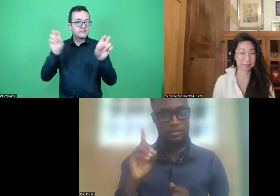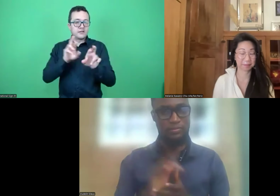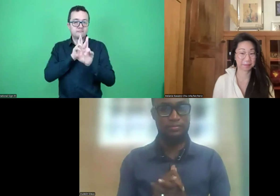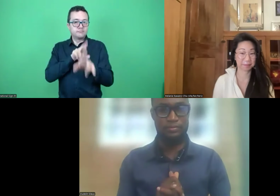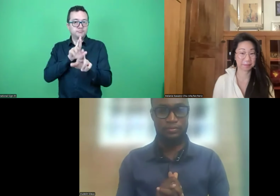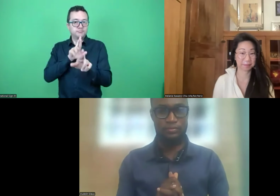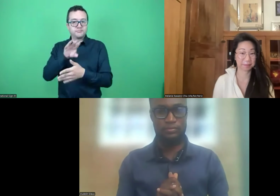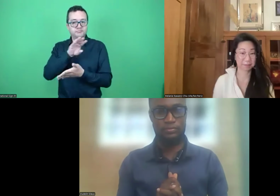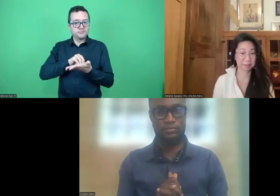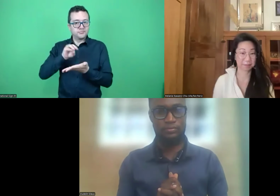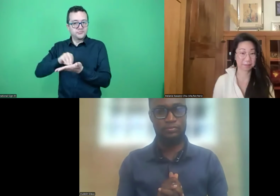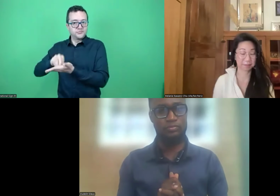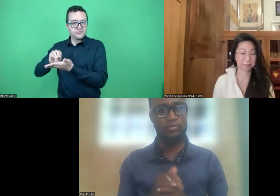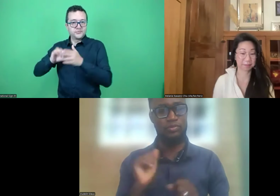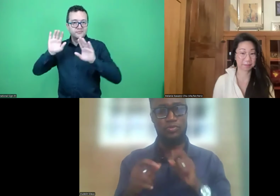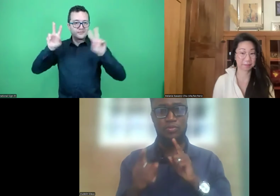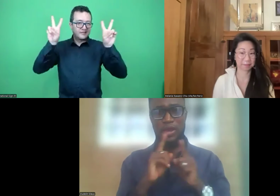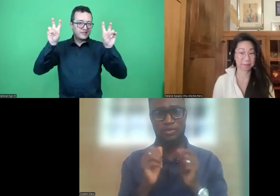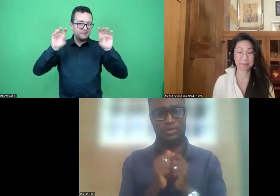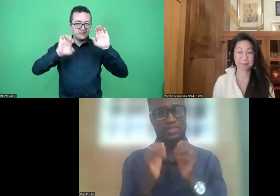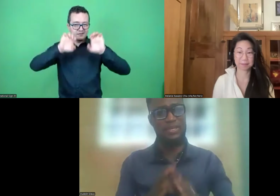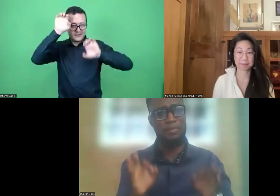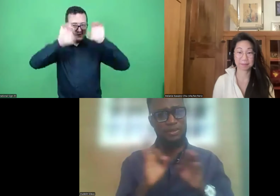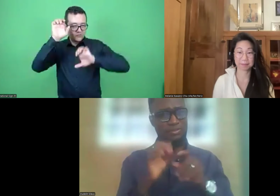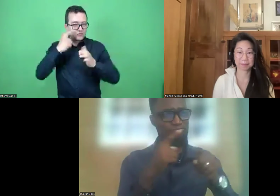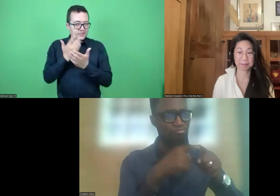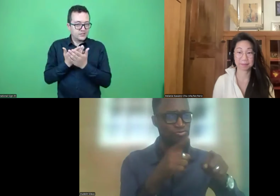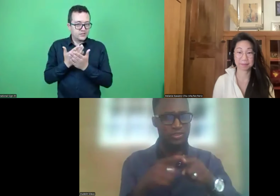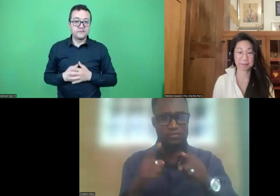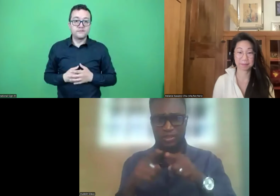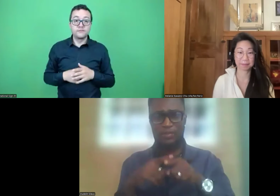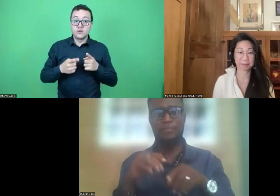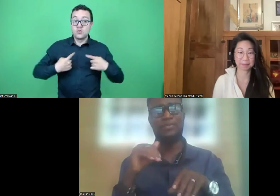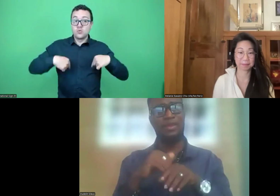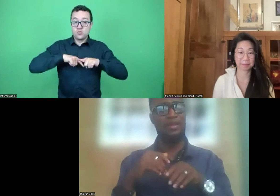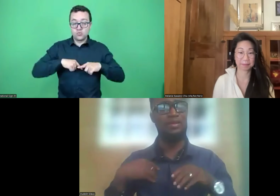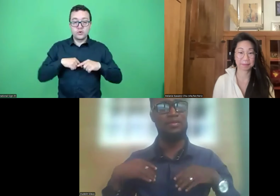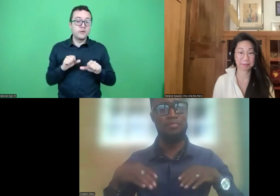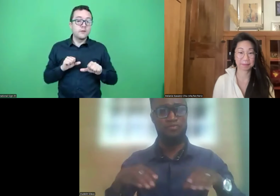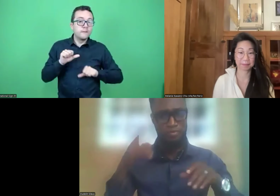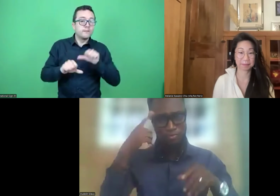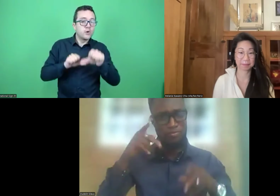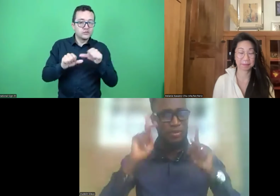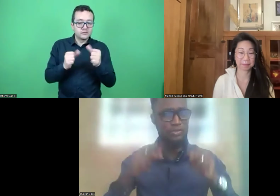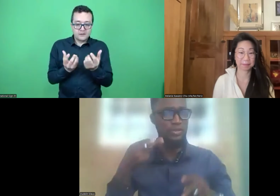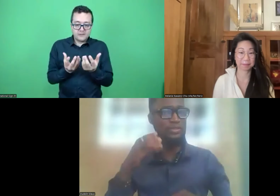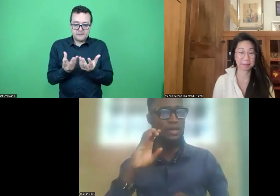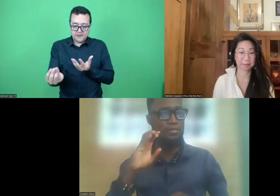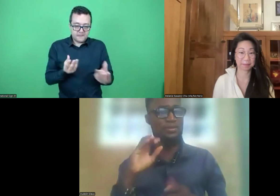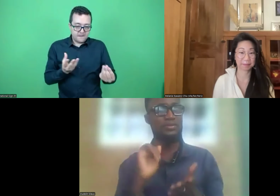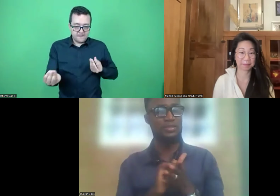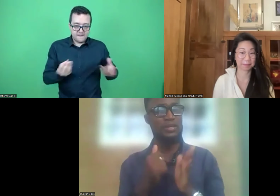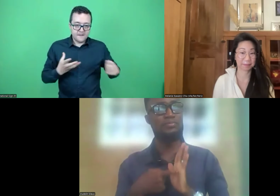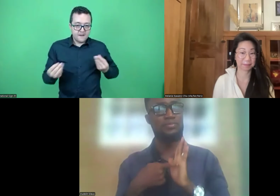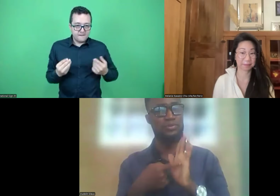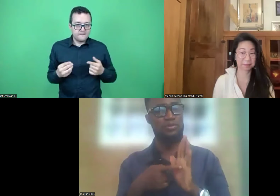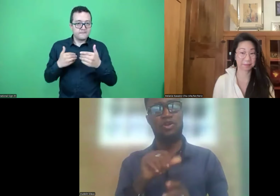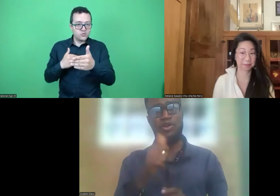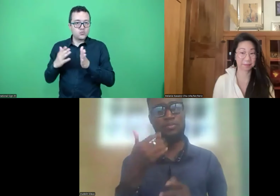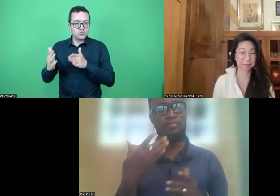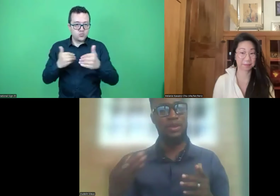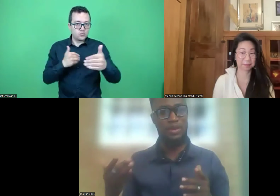evaluation. We are in the process of setting up the breakout sessions in which we are going